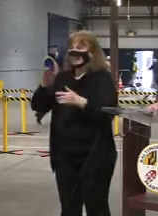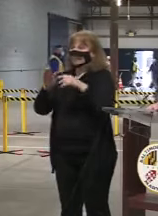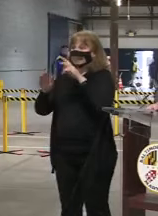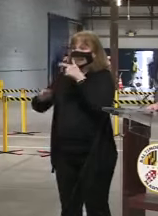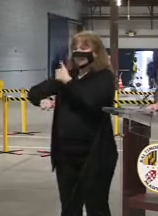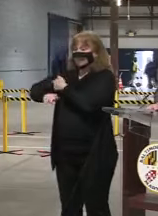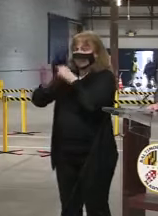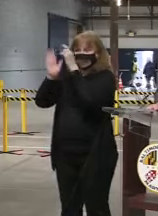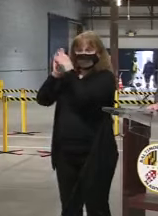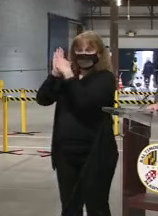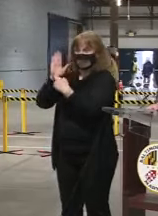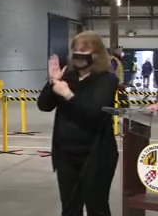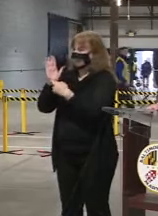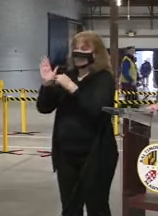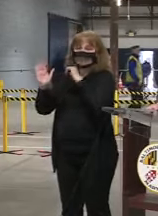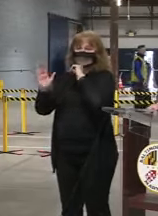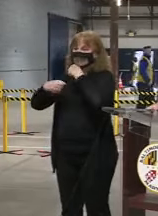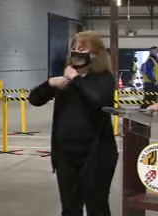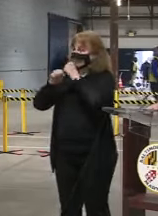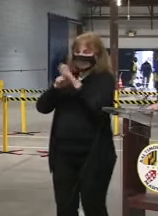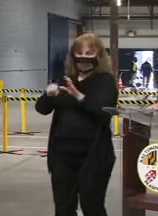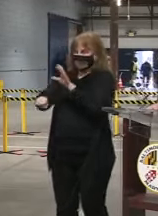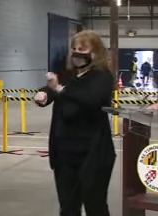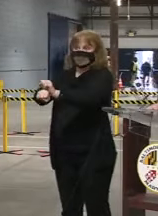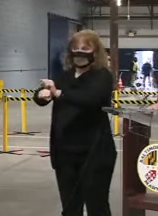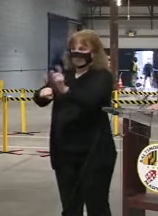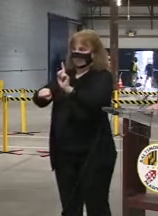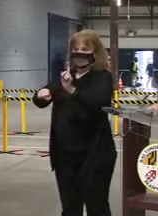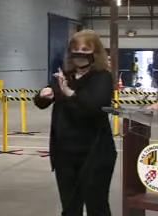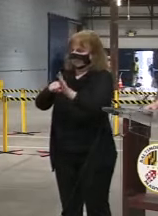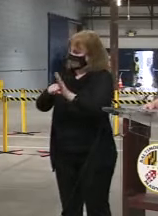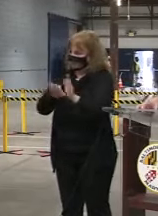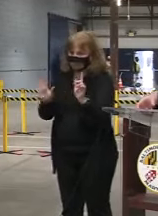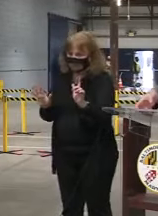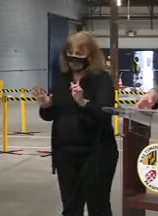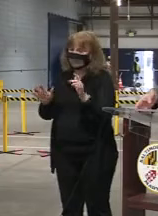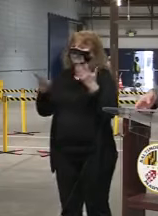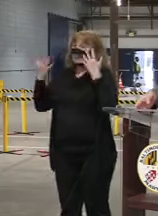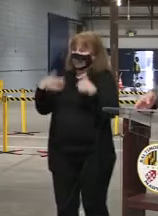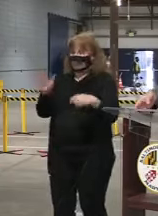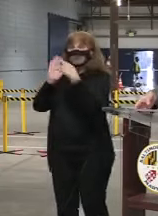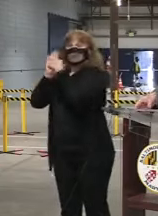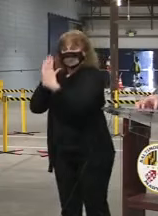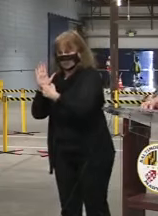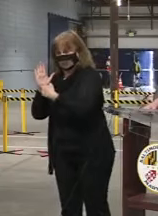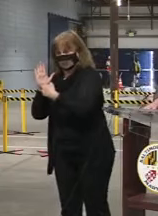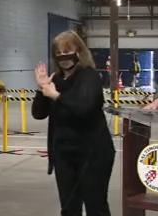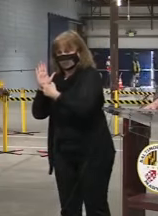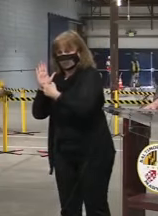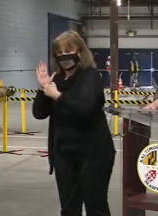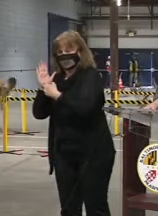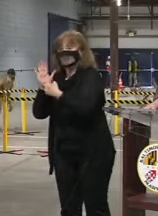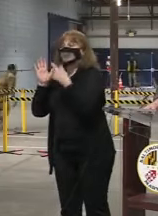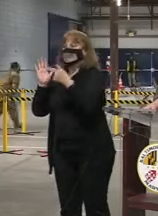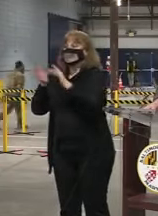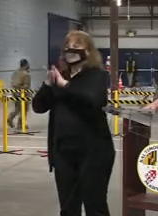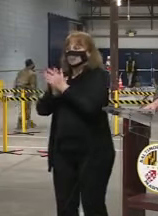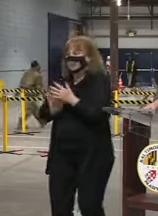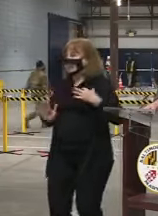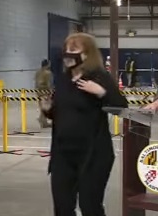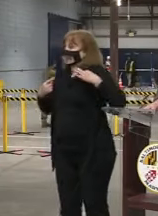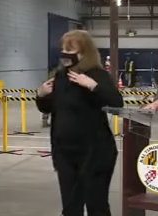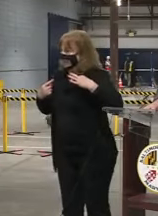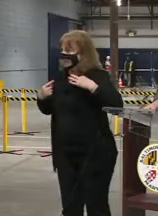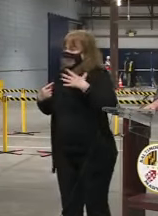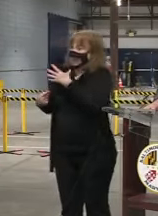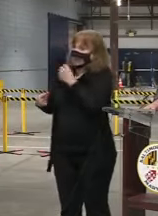registry does not create an appointment for a vaccination. After you register, once you become eligible